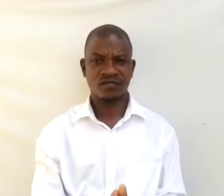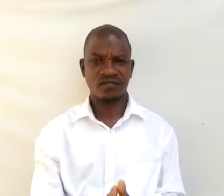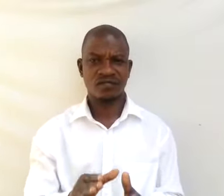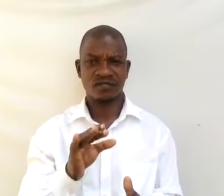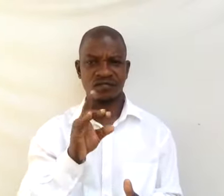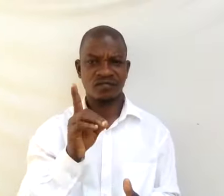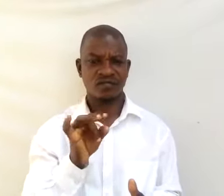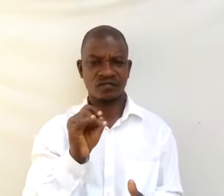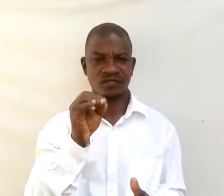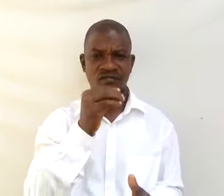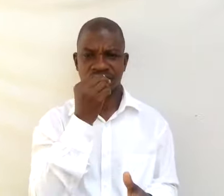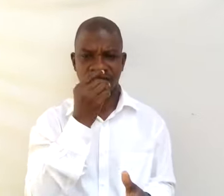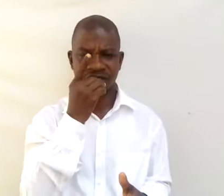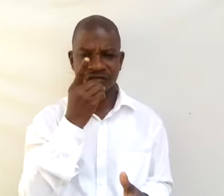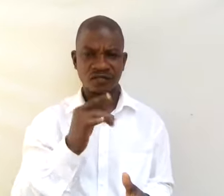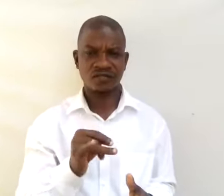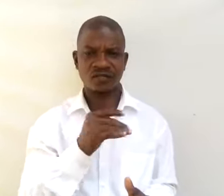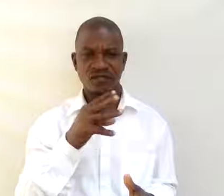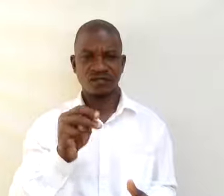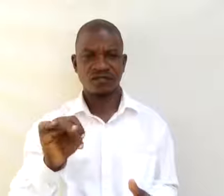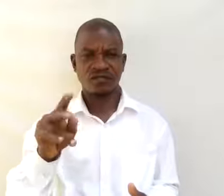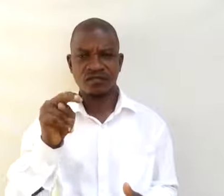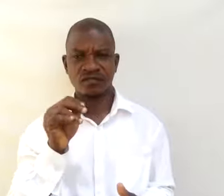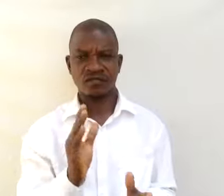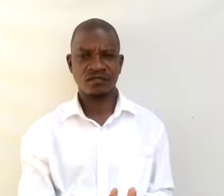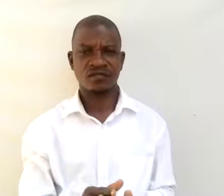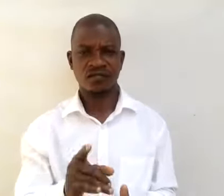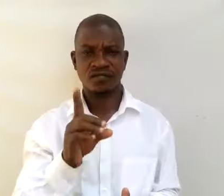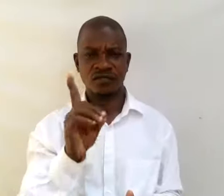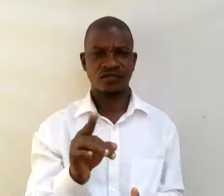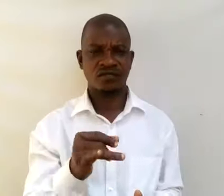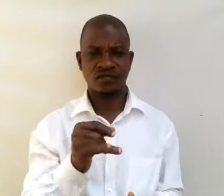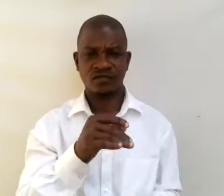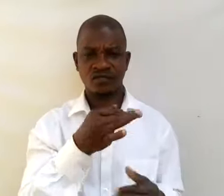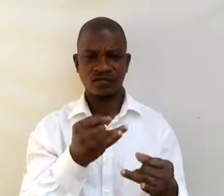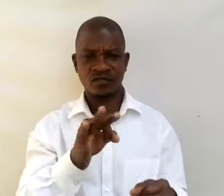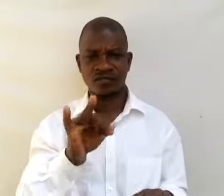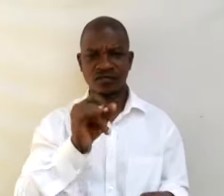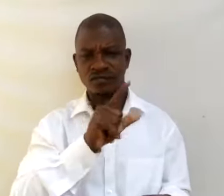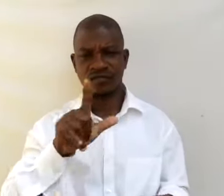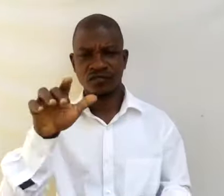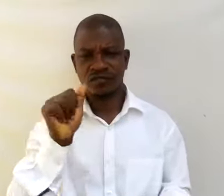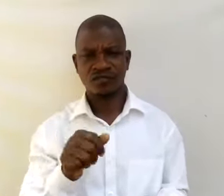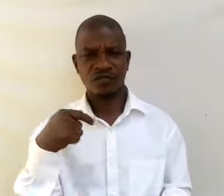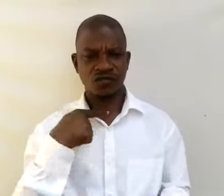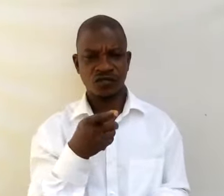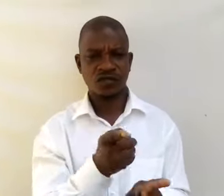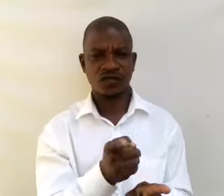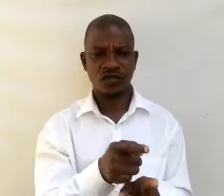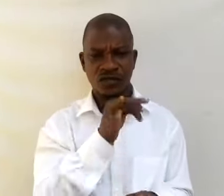Dinner. C. Minor. D. Fling. The answer is